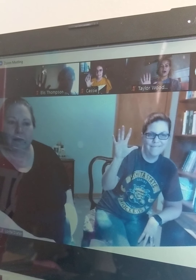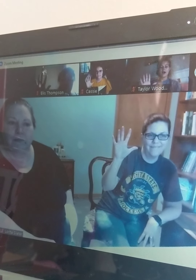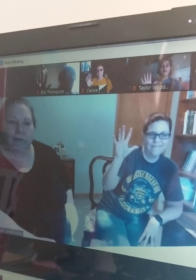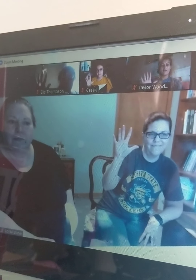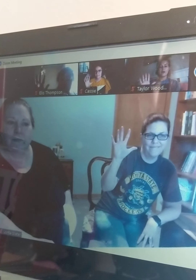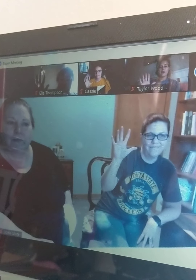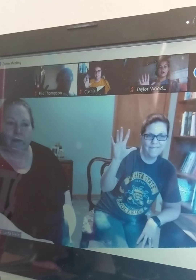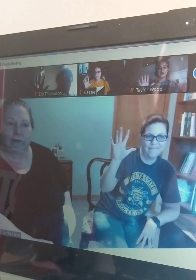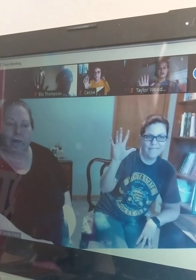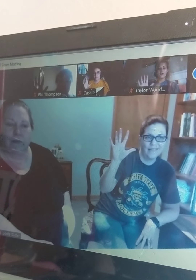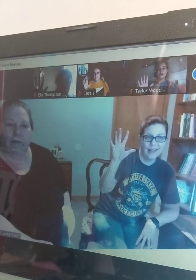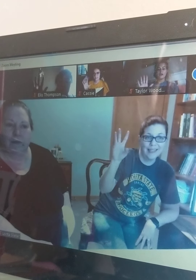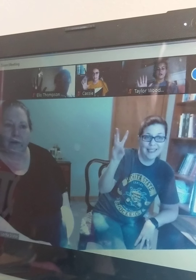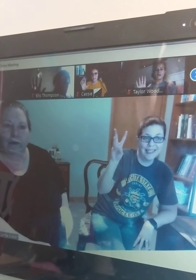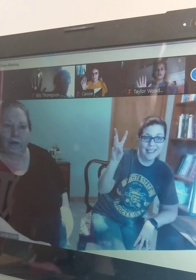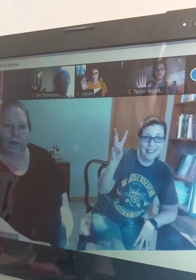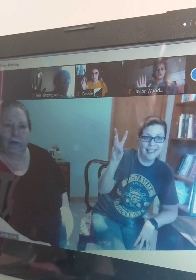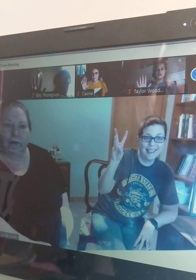5,